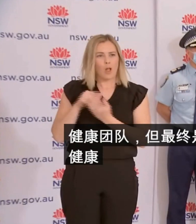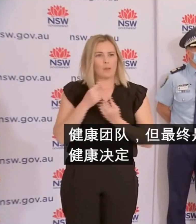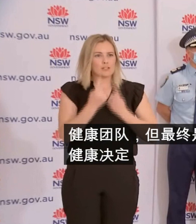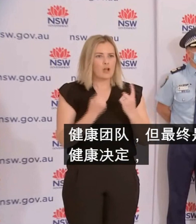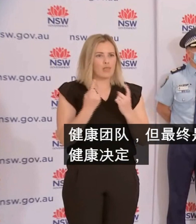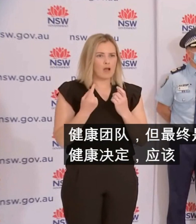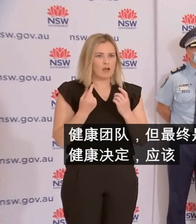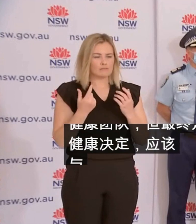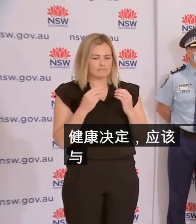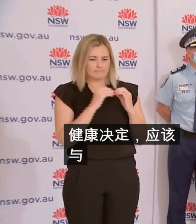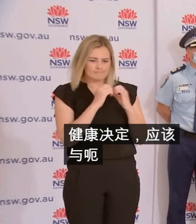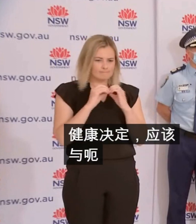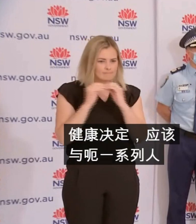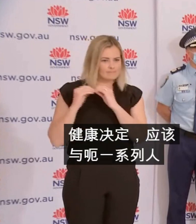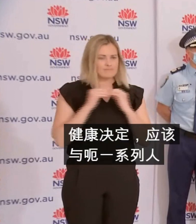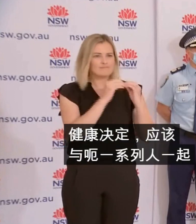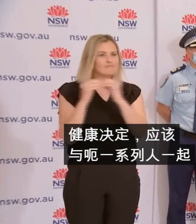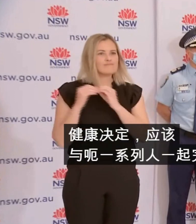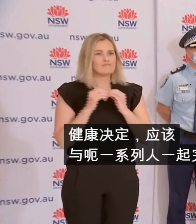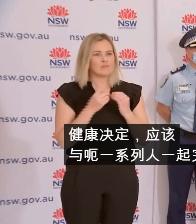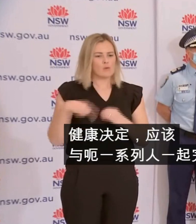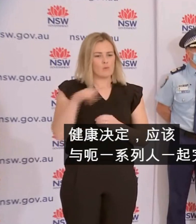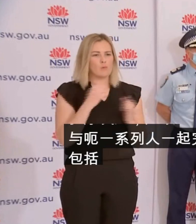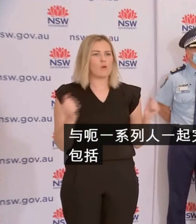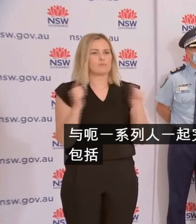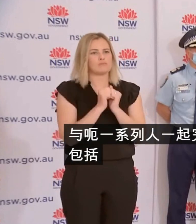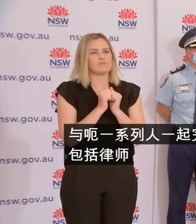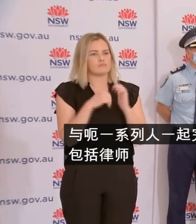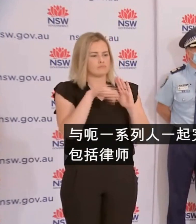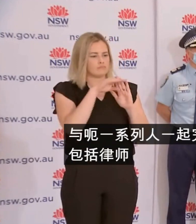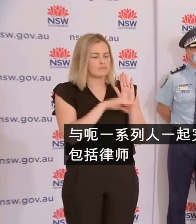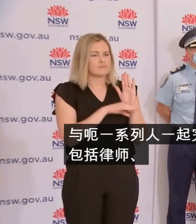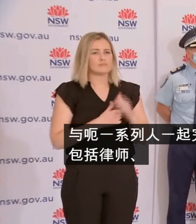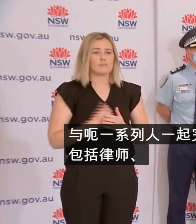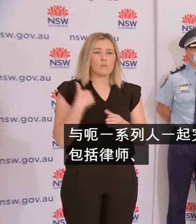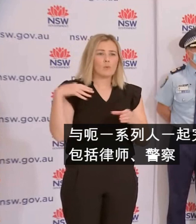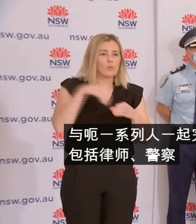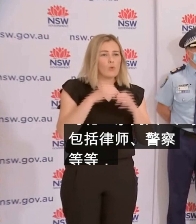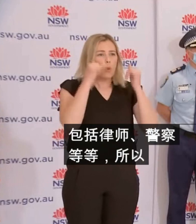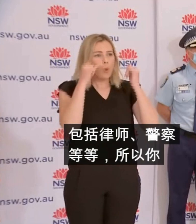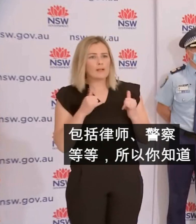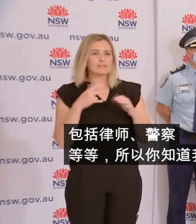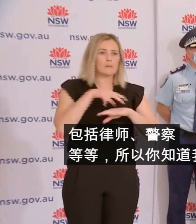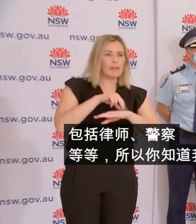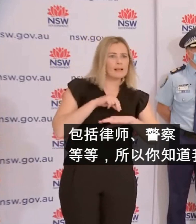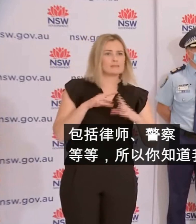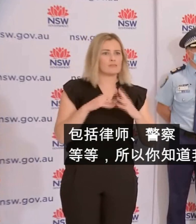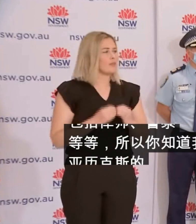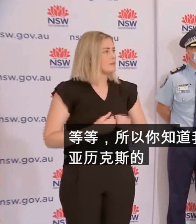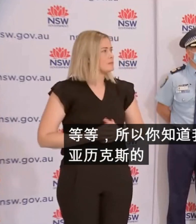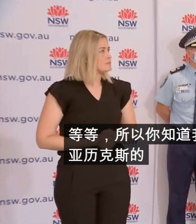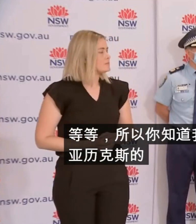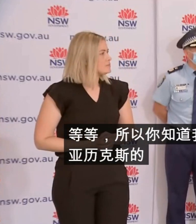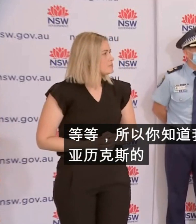end a health decision which will be worked through with a range of people, including the lawyers, the police and so on. Can we just pick